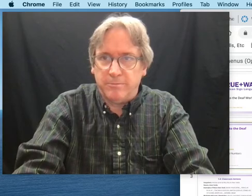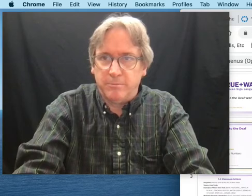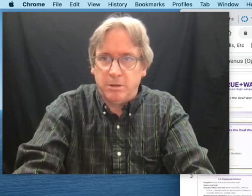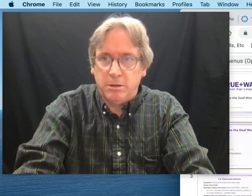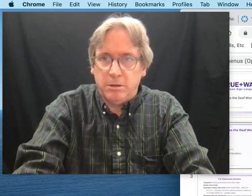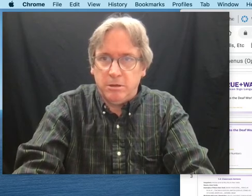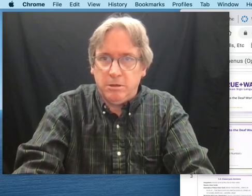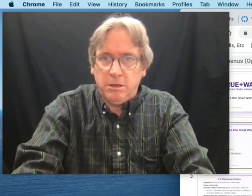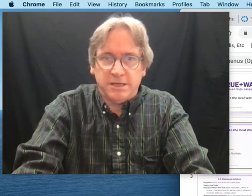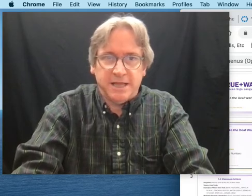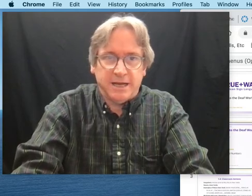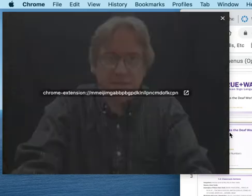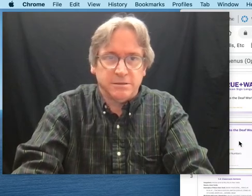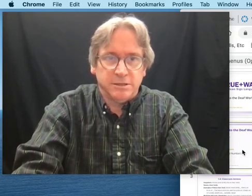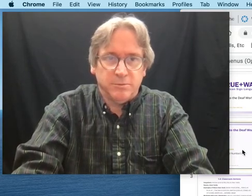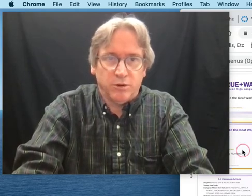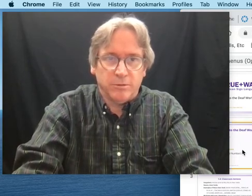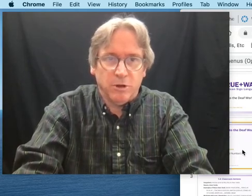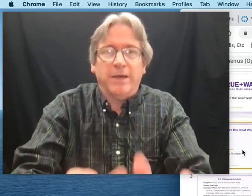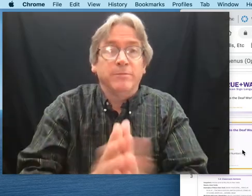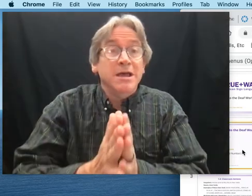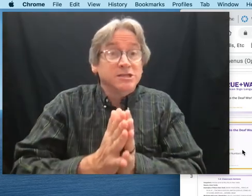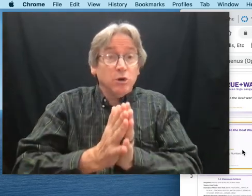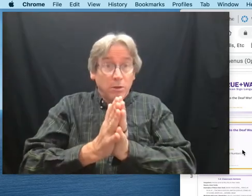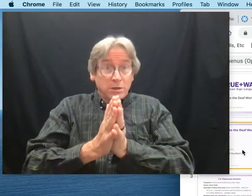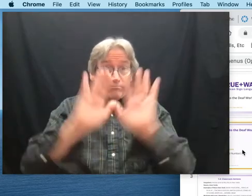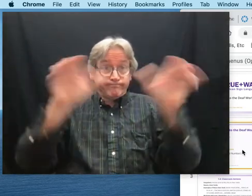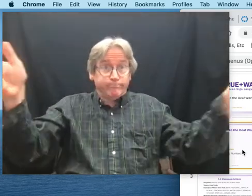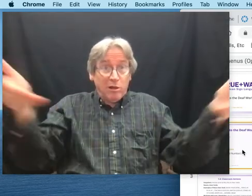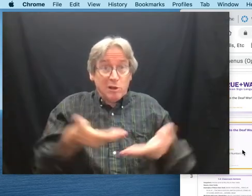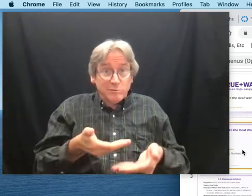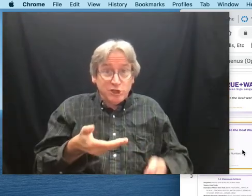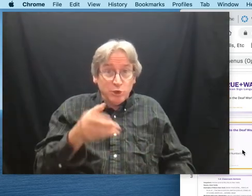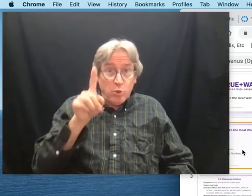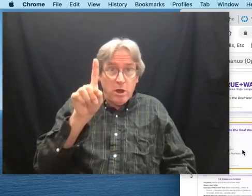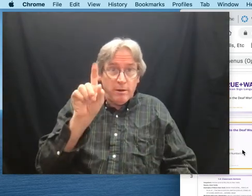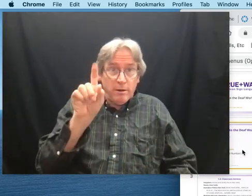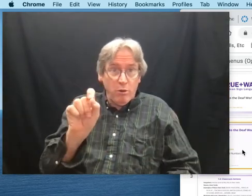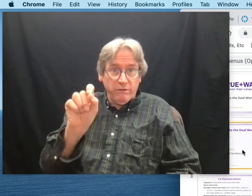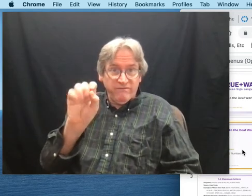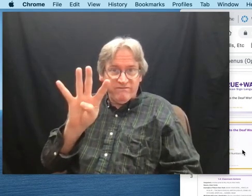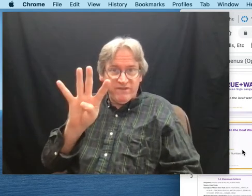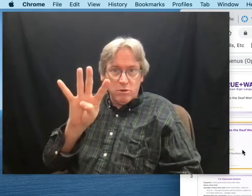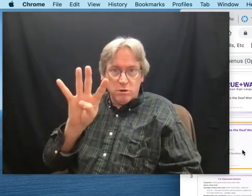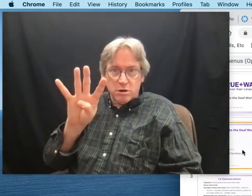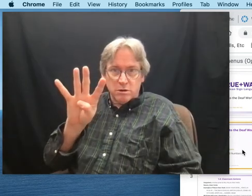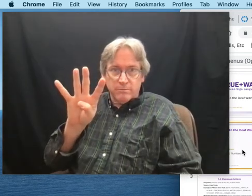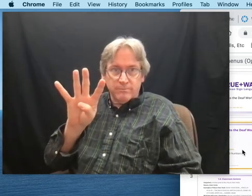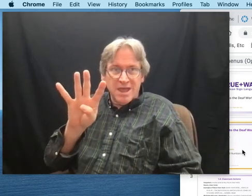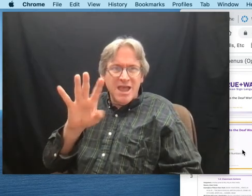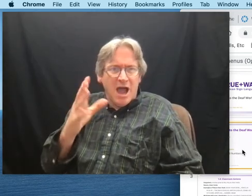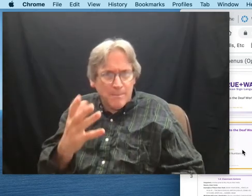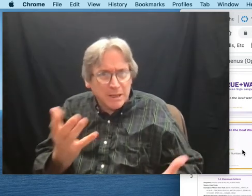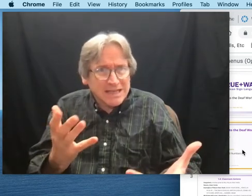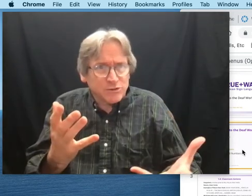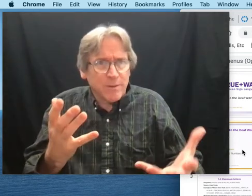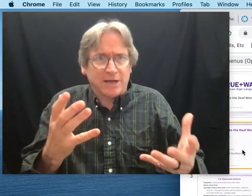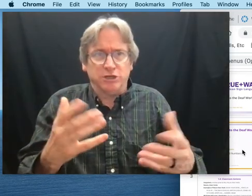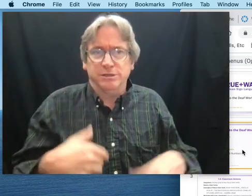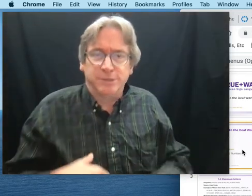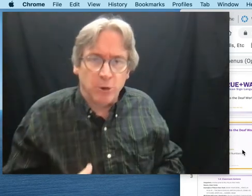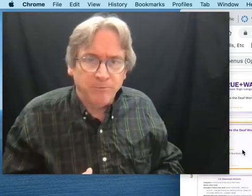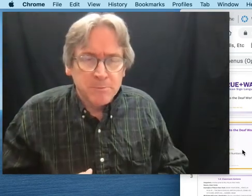Sorry. Aesthetics. It's important. Okay. So, welcome to 1.4